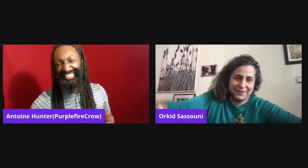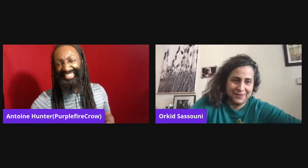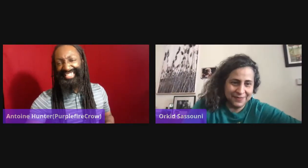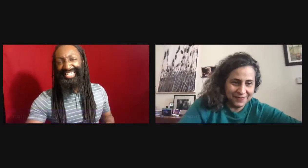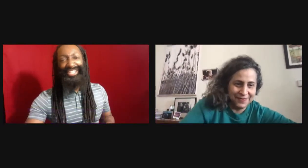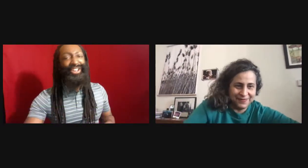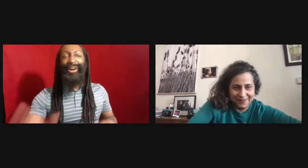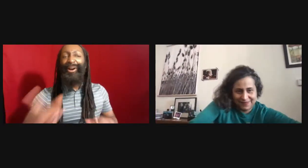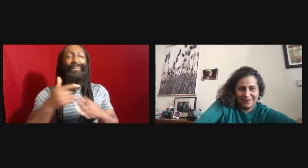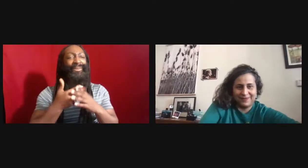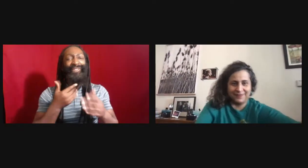Nice.